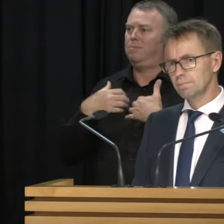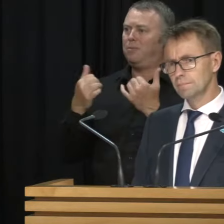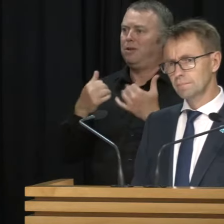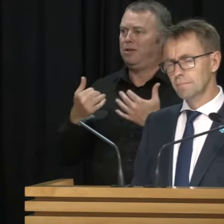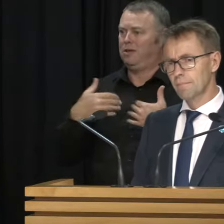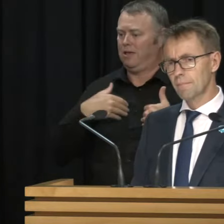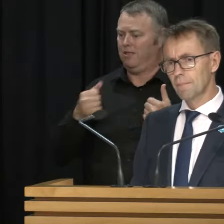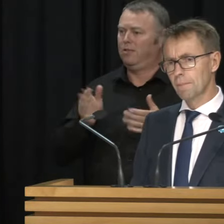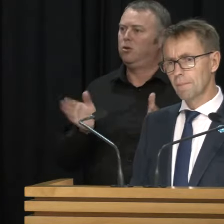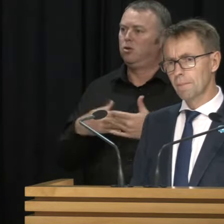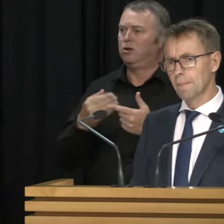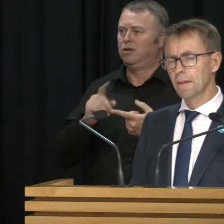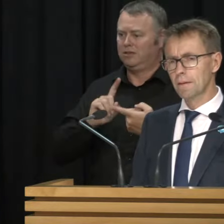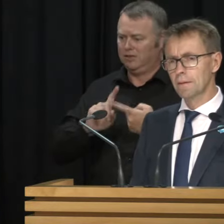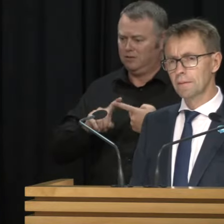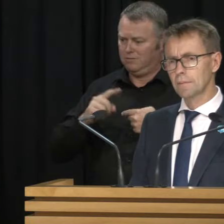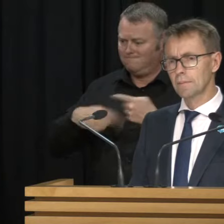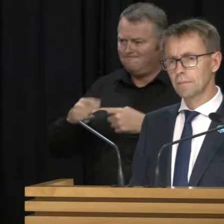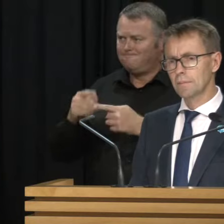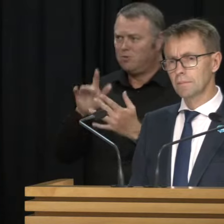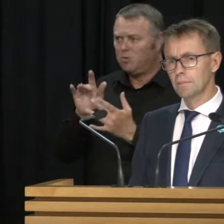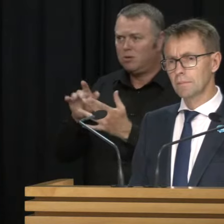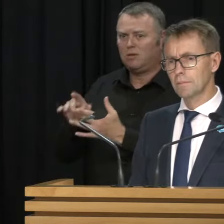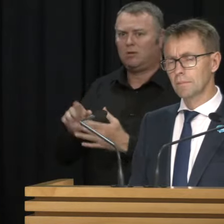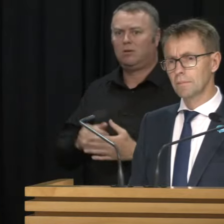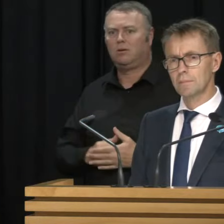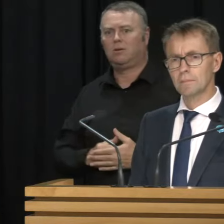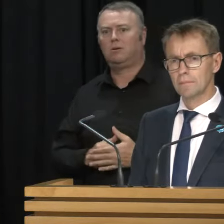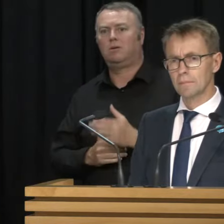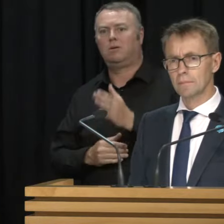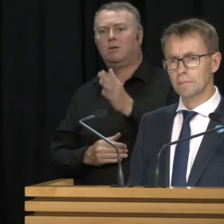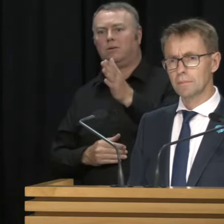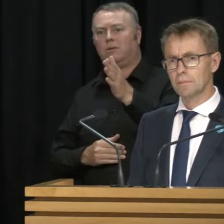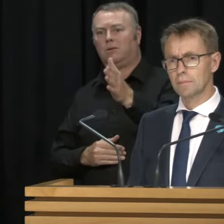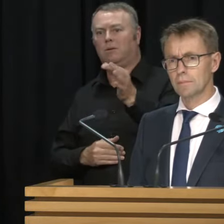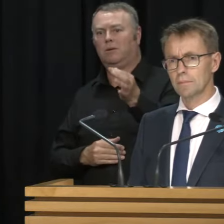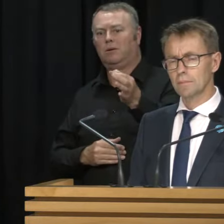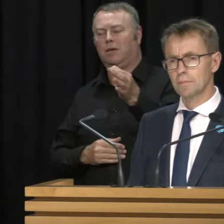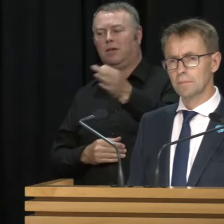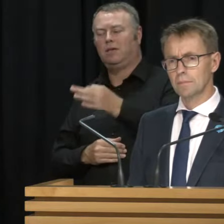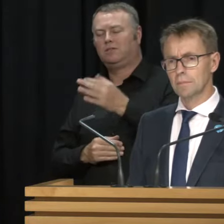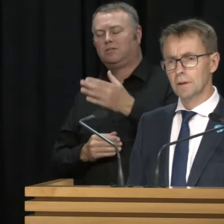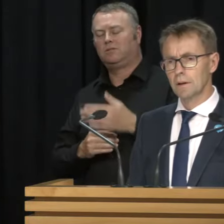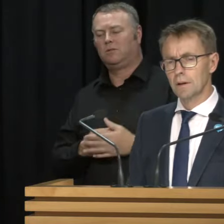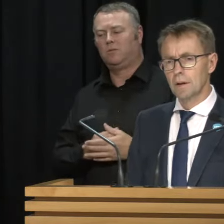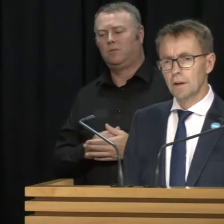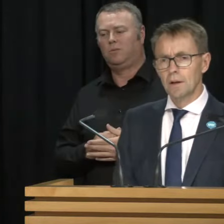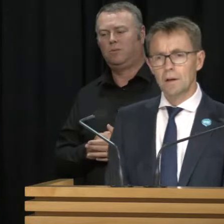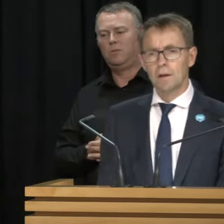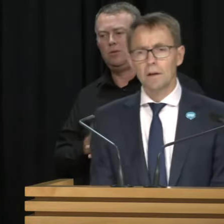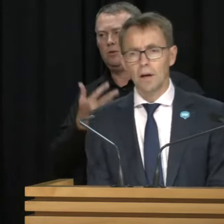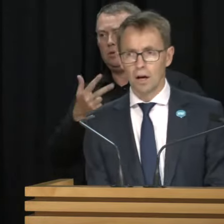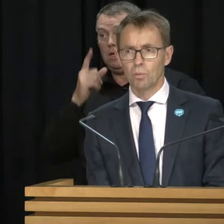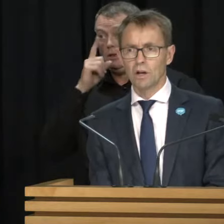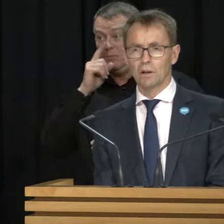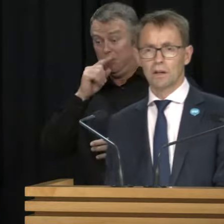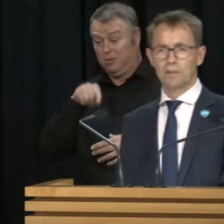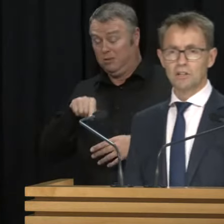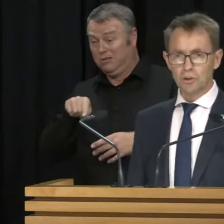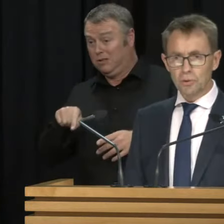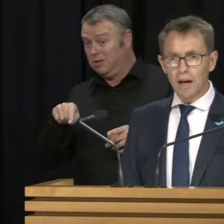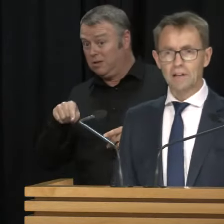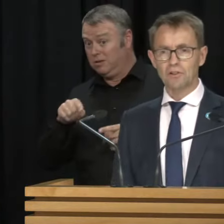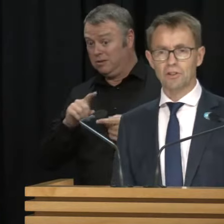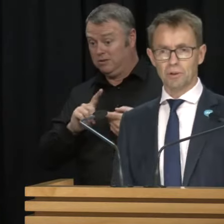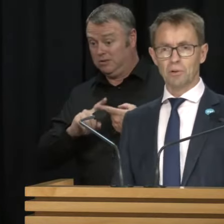those 10 casual plus contacts, they do, especially based on what we know today, they do represent potential cases of COVID in the community. Well,